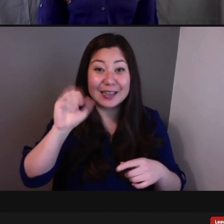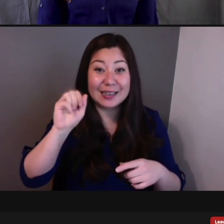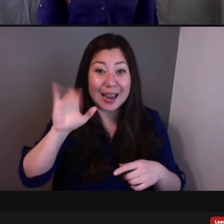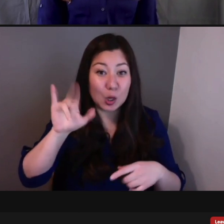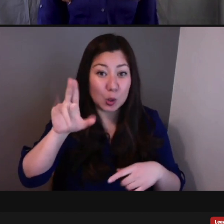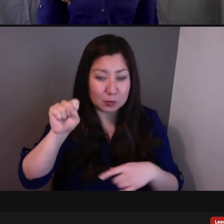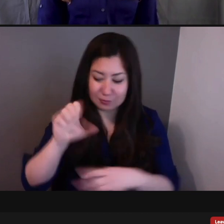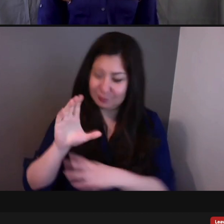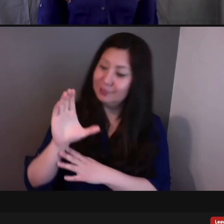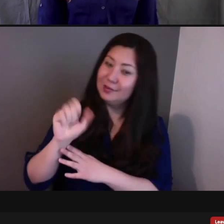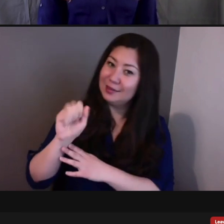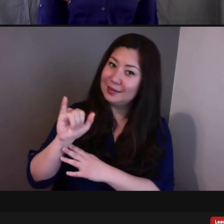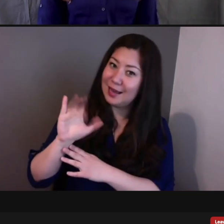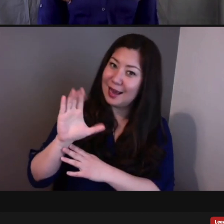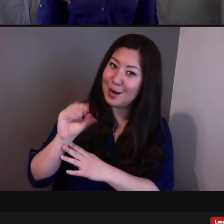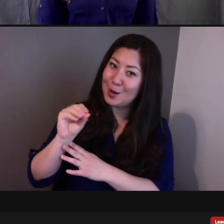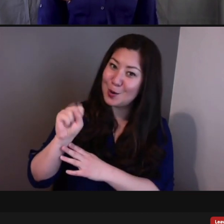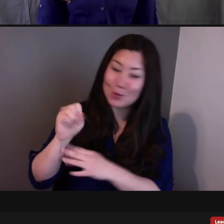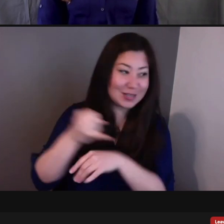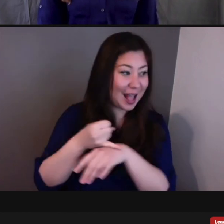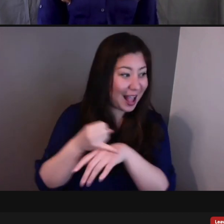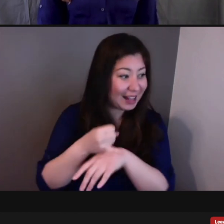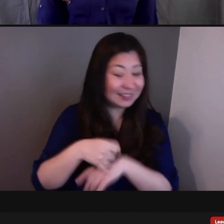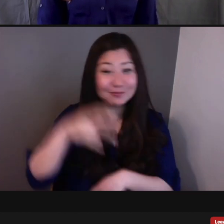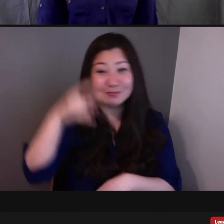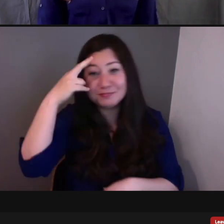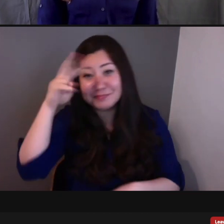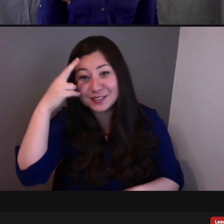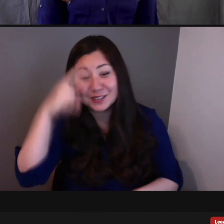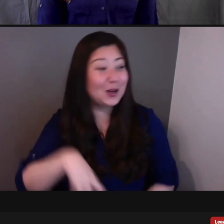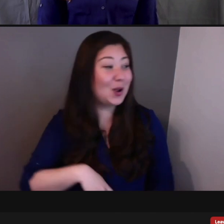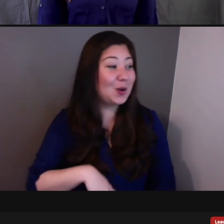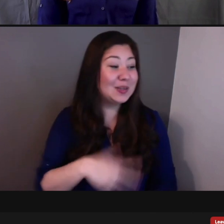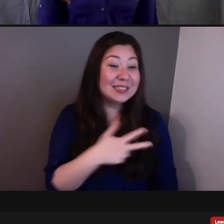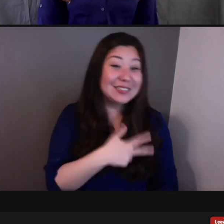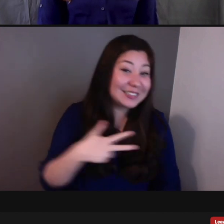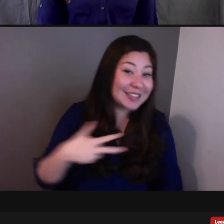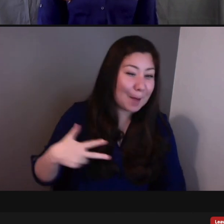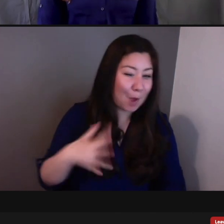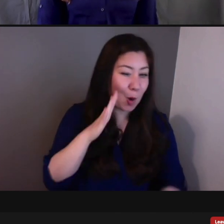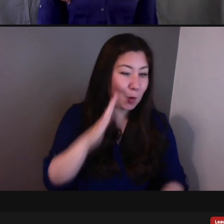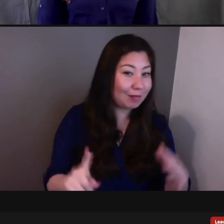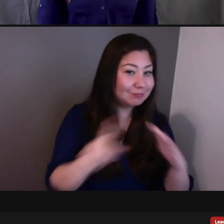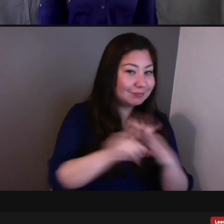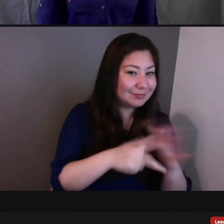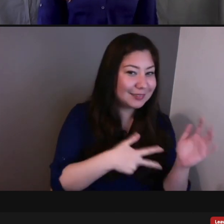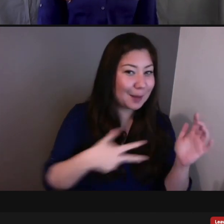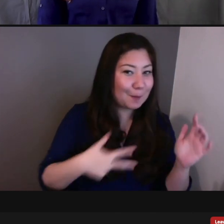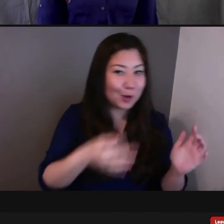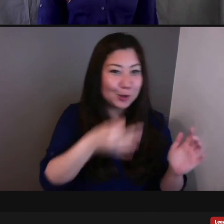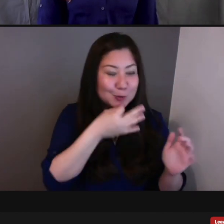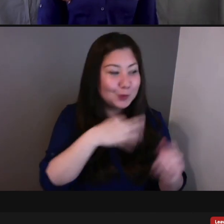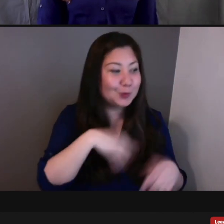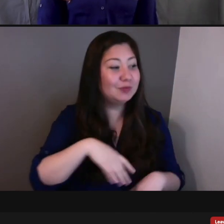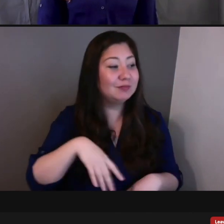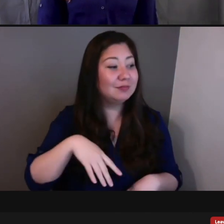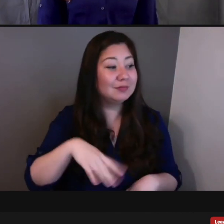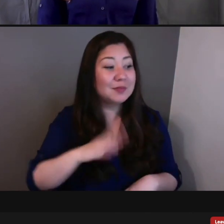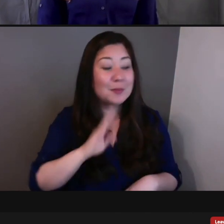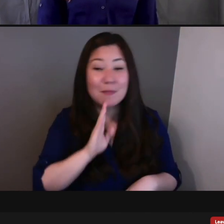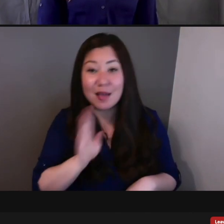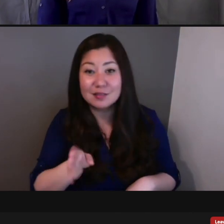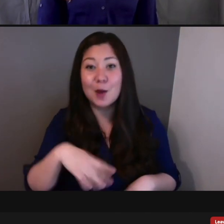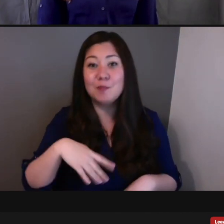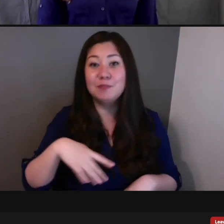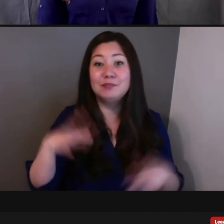And that's how we really became close friends with each other. And when we graduated senior year, we went to Europe and really just became